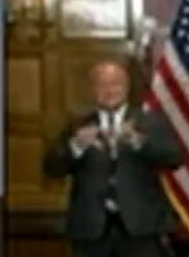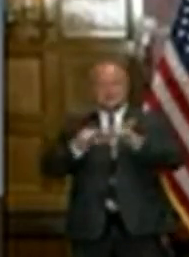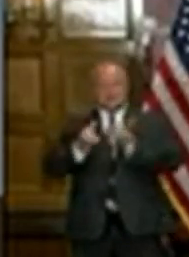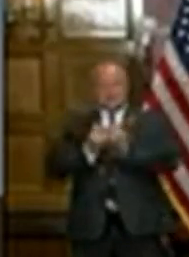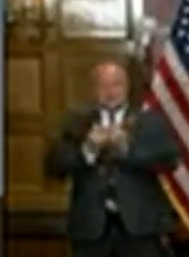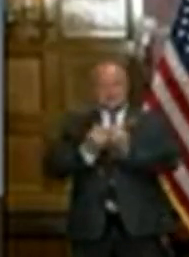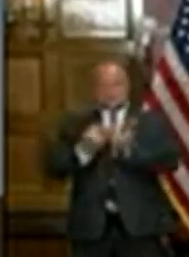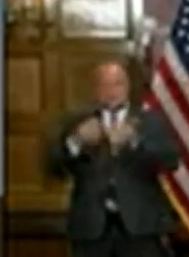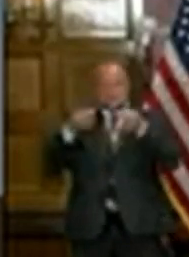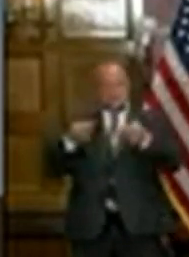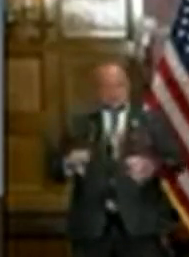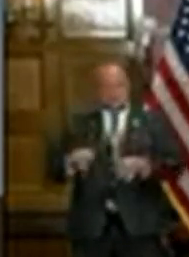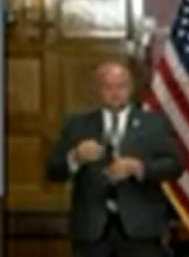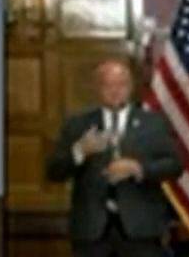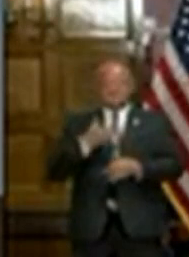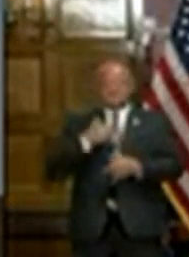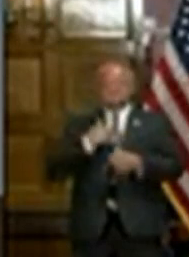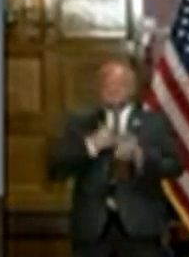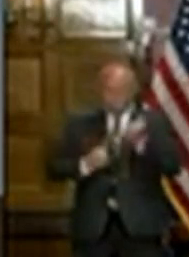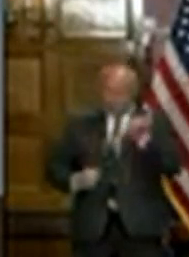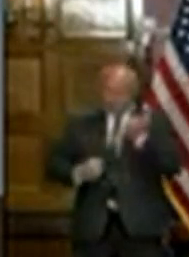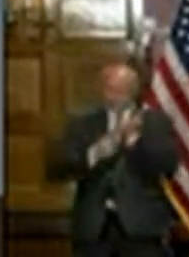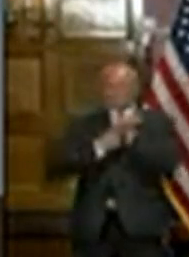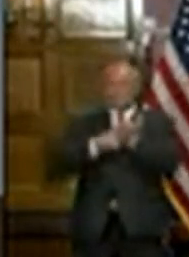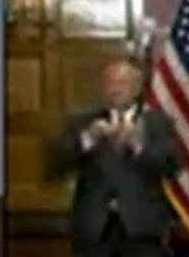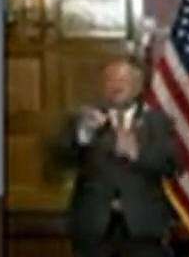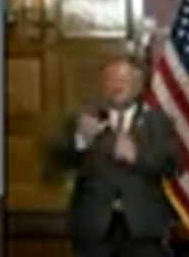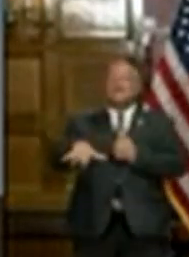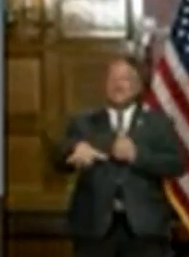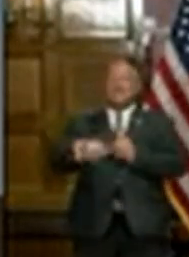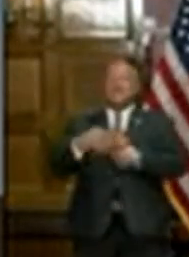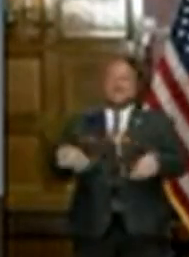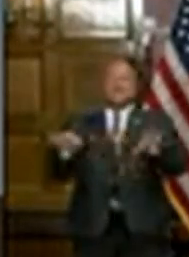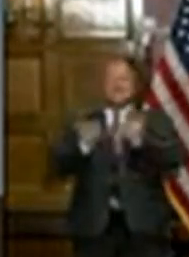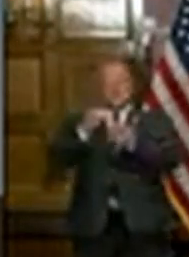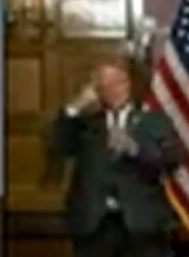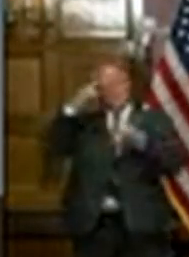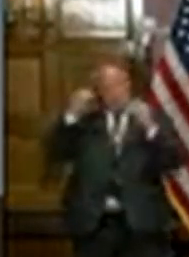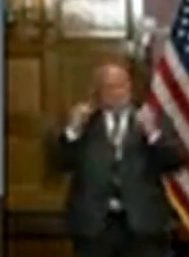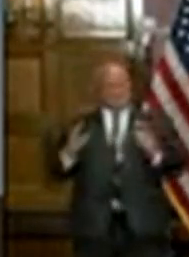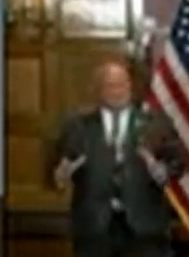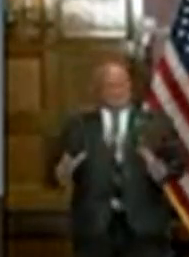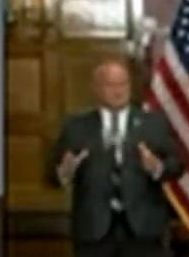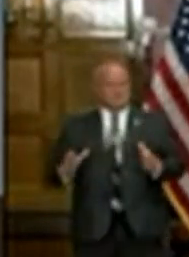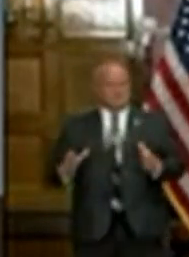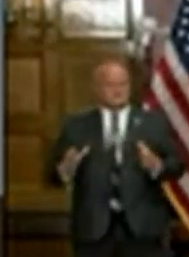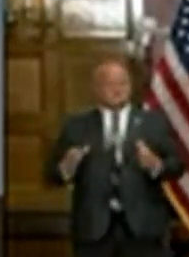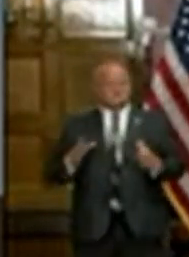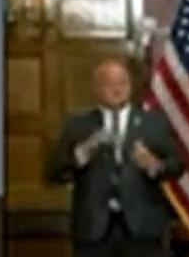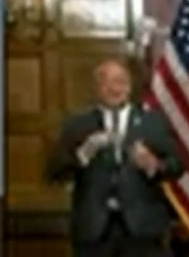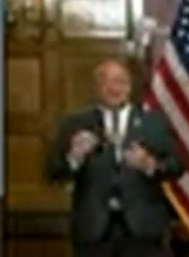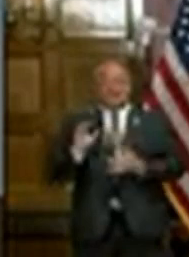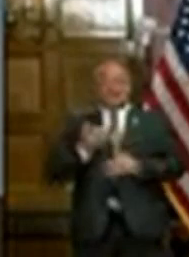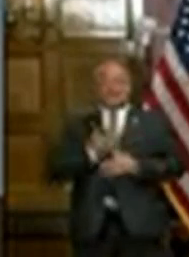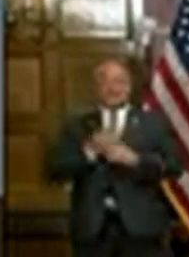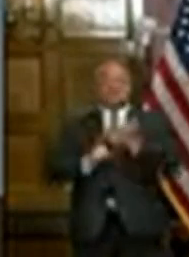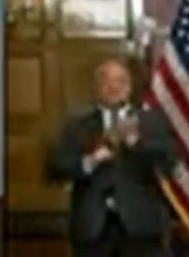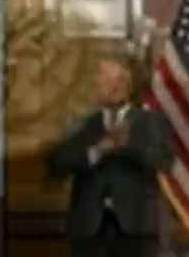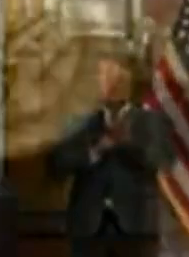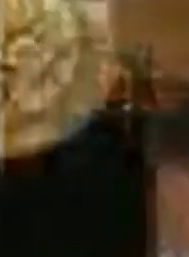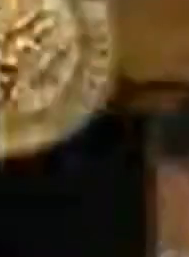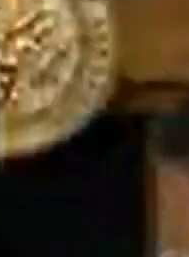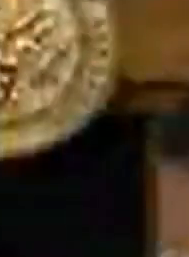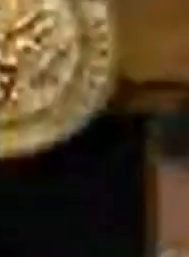But it has my support, and this will be very important, I think, for our teachers and our support staff as